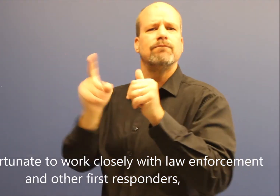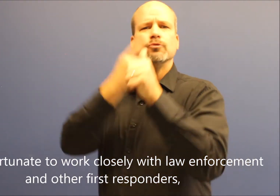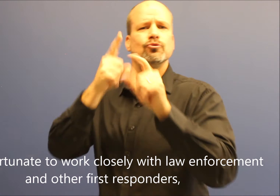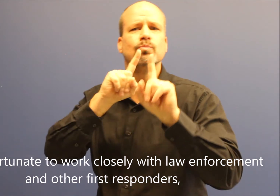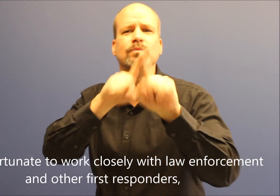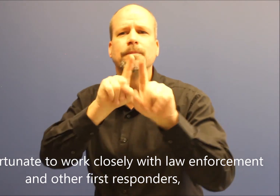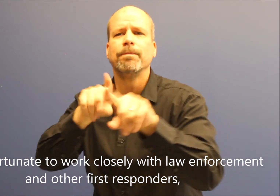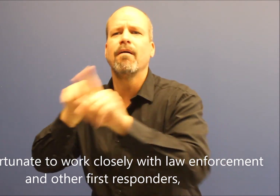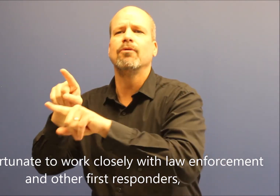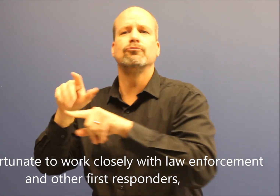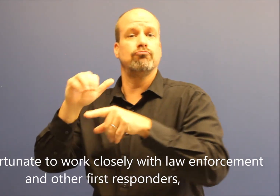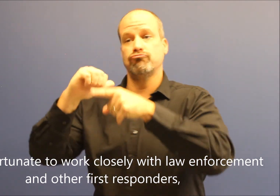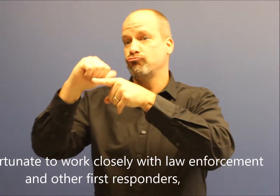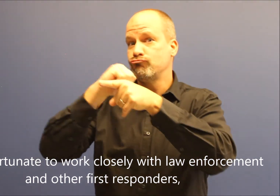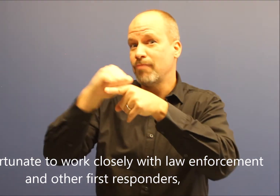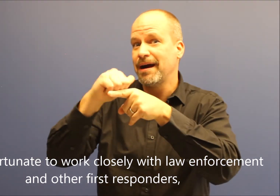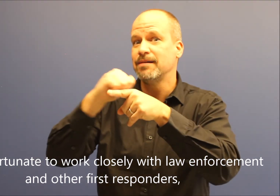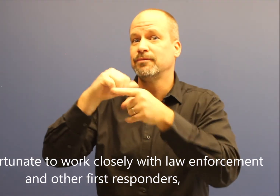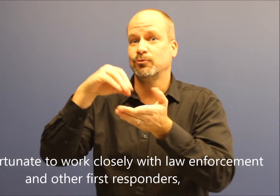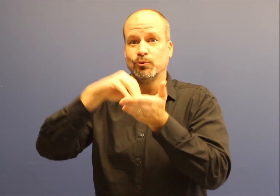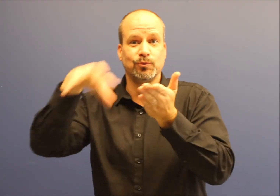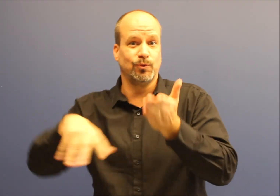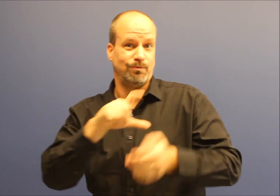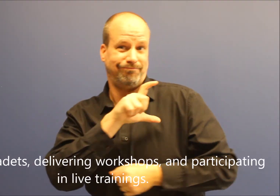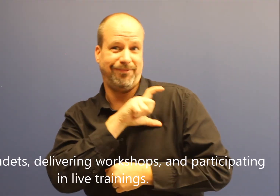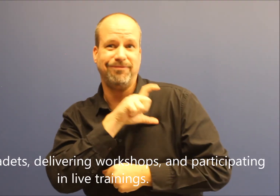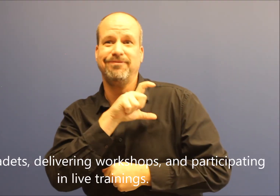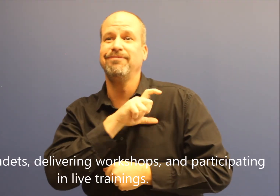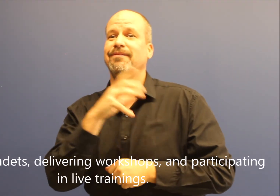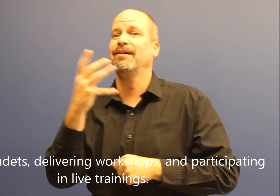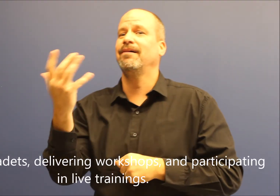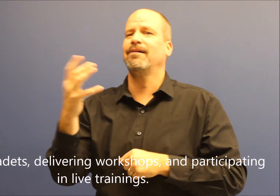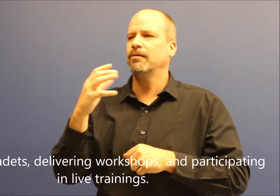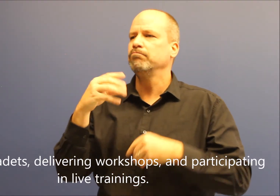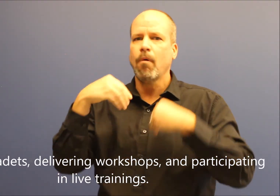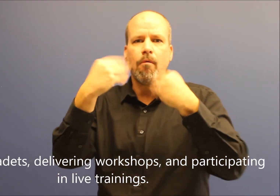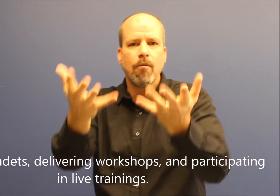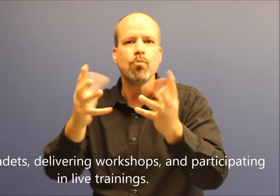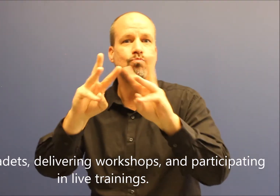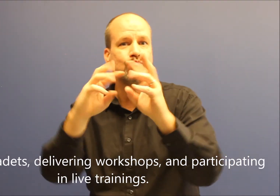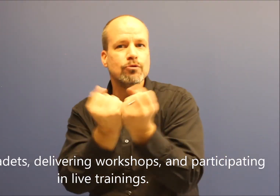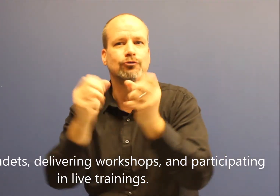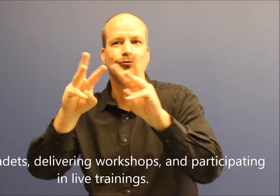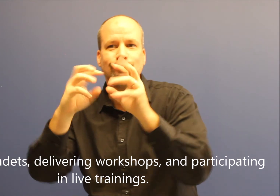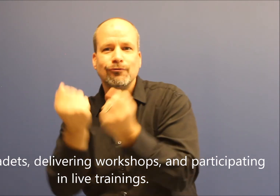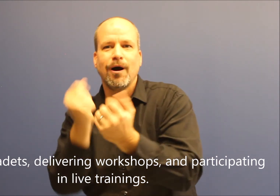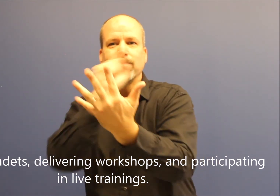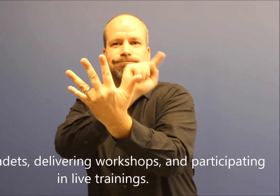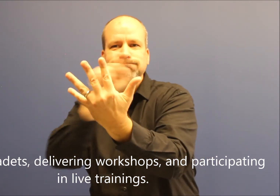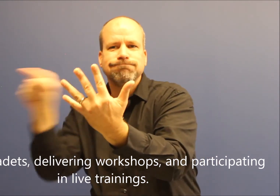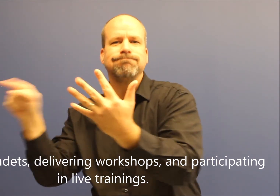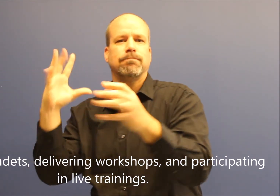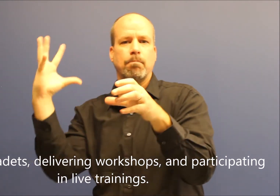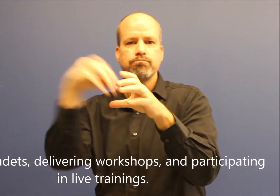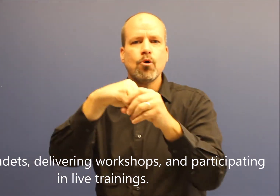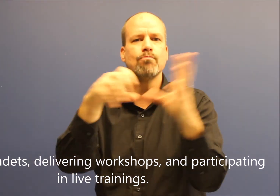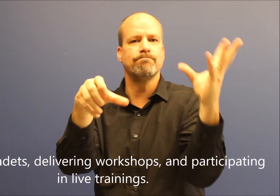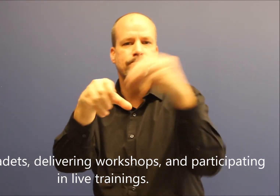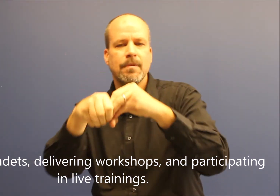and other first responders, training cadets, delivering workshops,